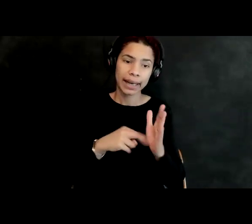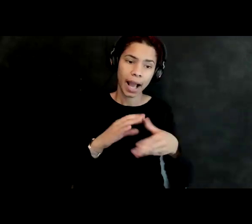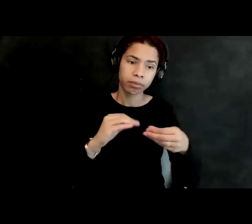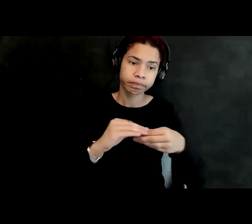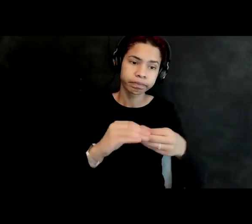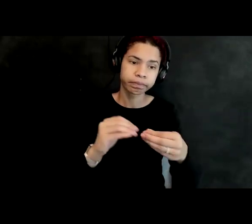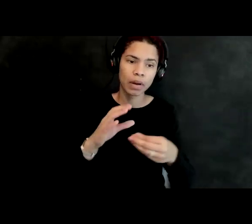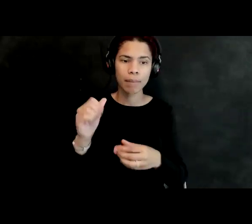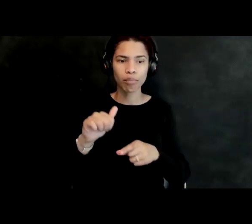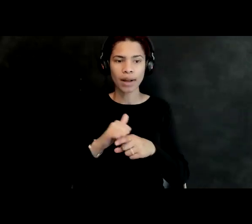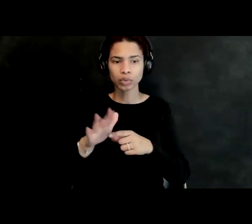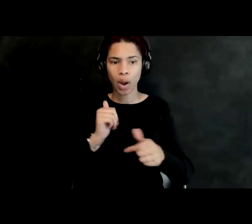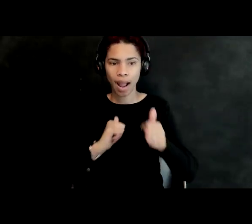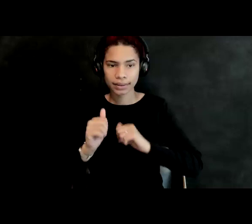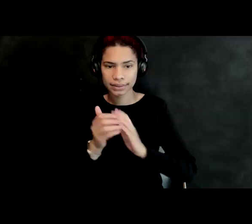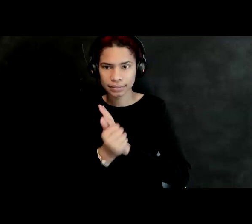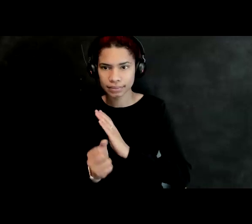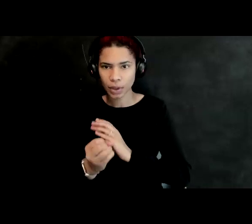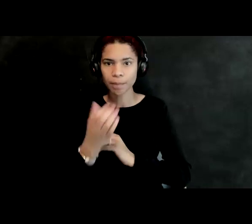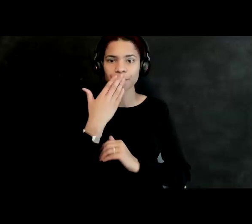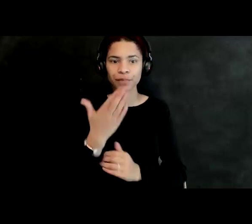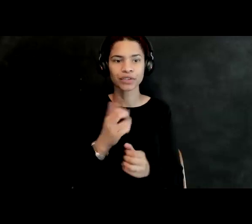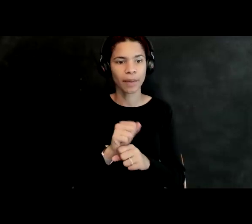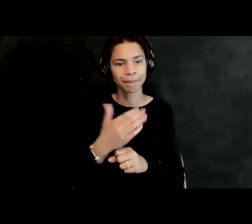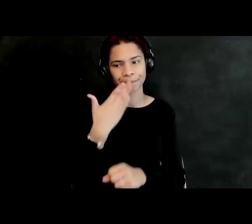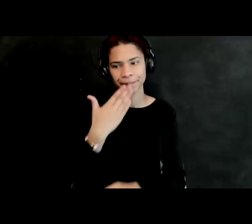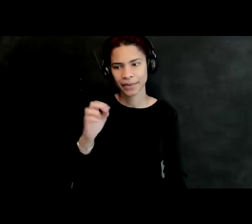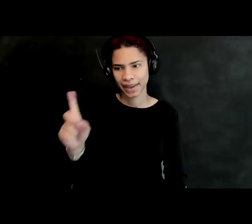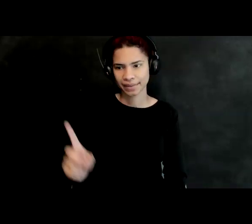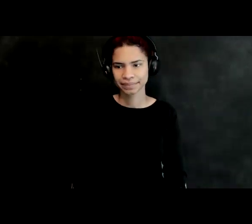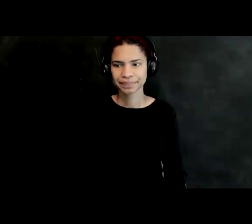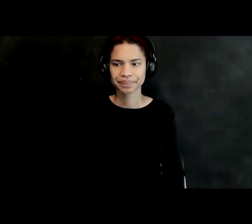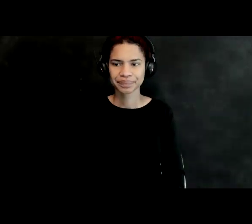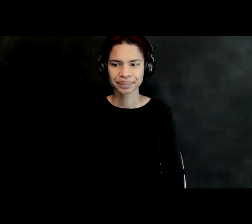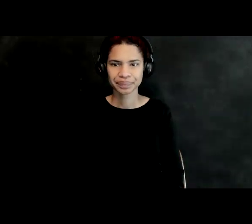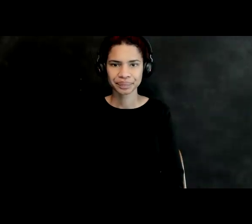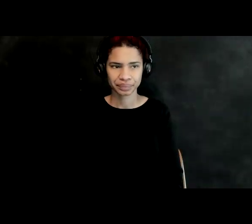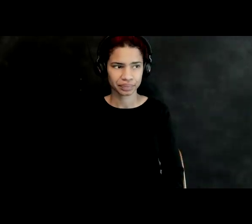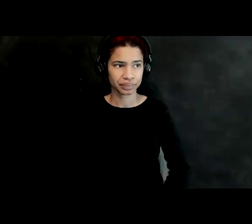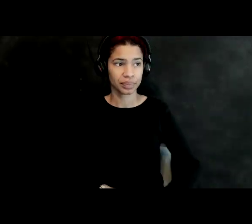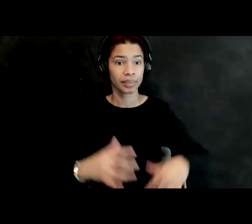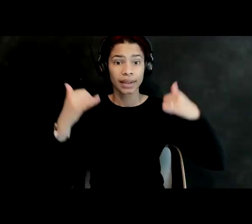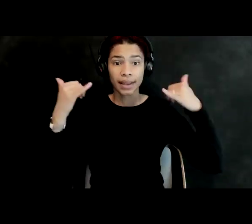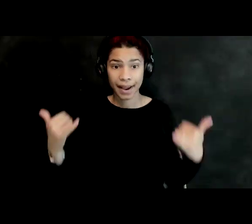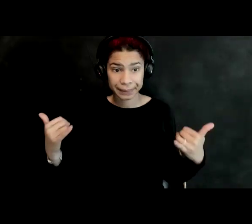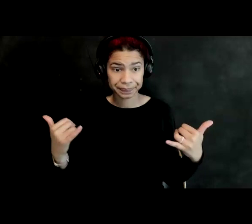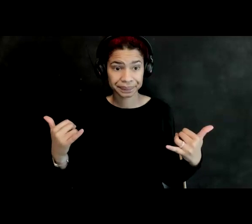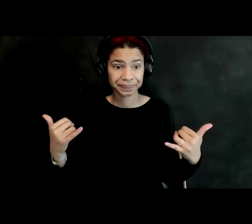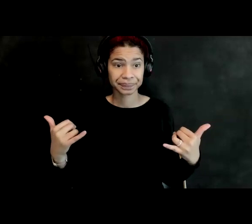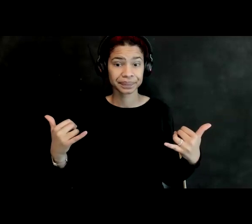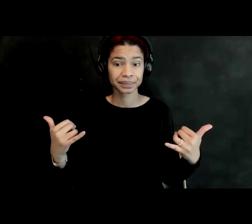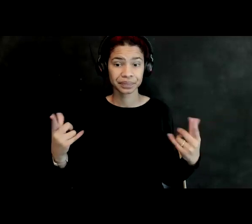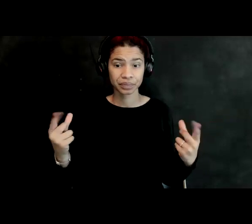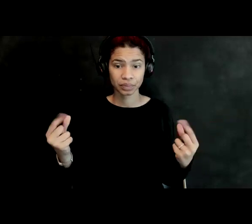acting skills and things like that. So great job. Thanks, Ed. So what we're going to do